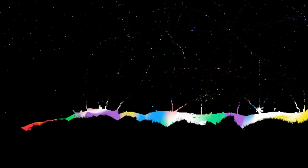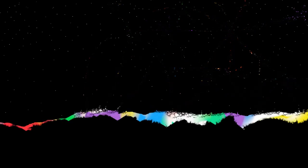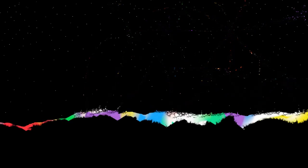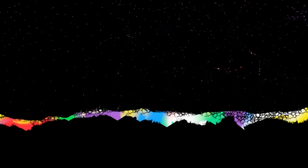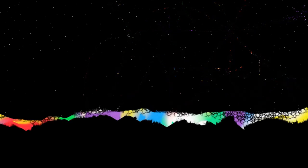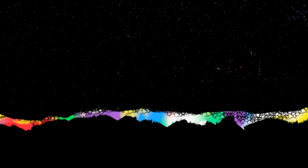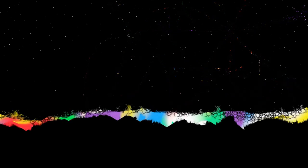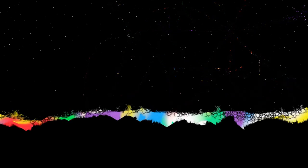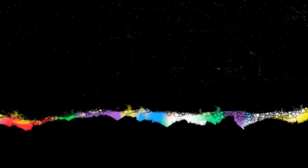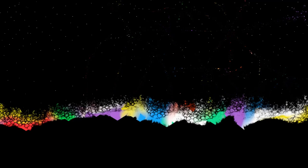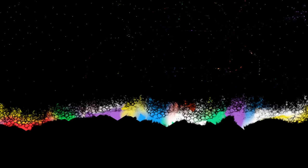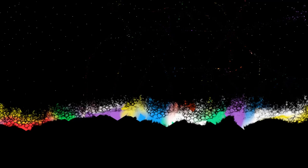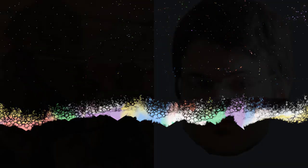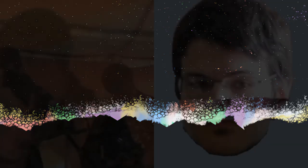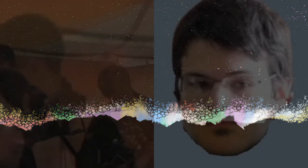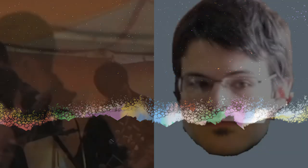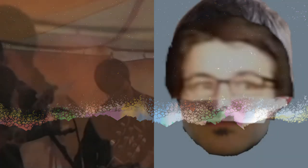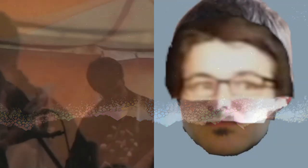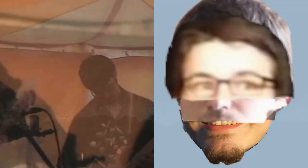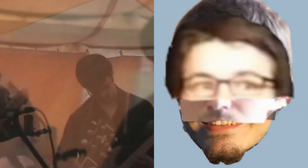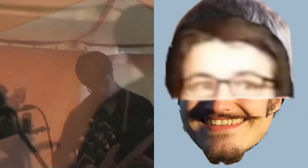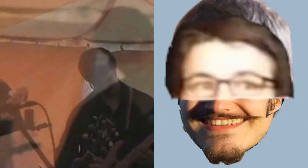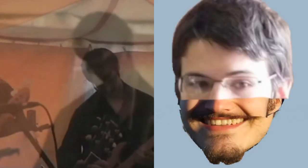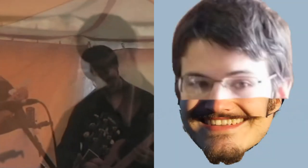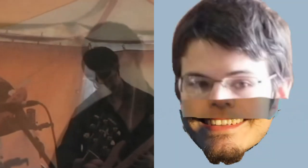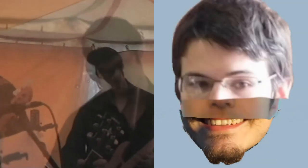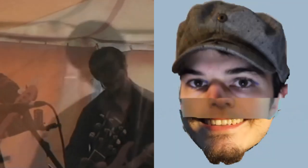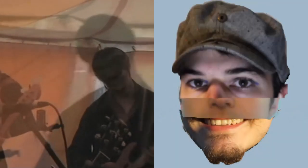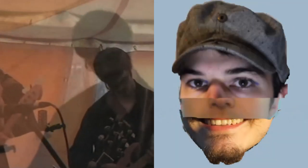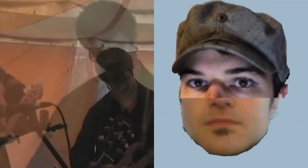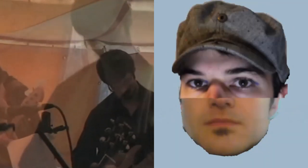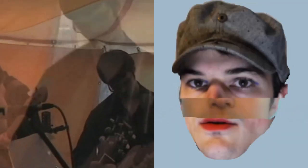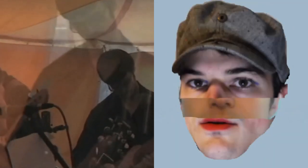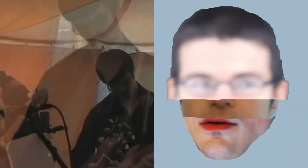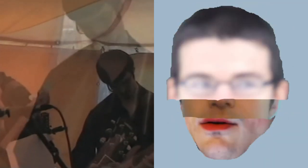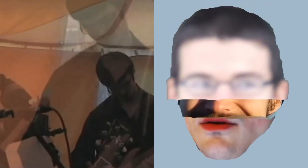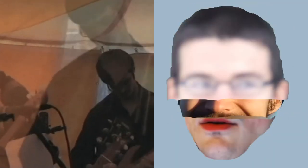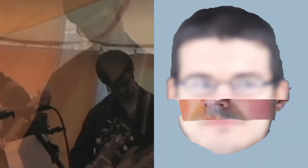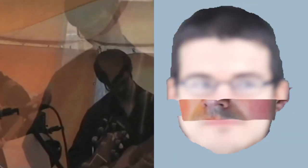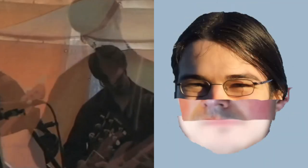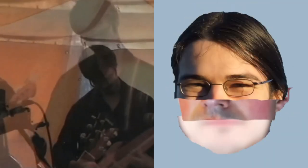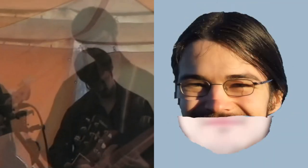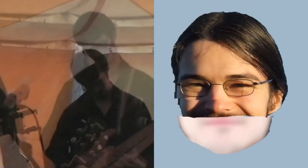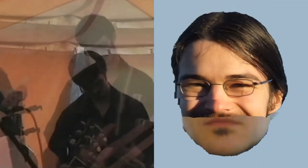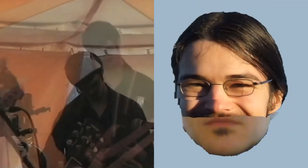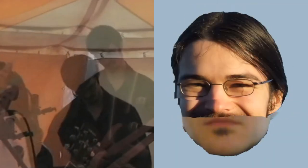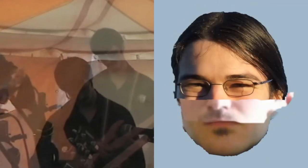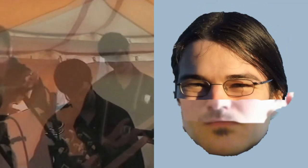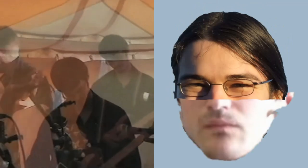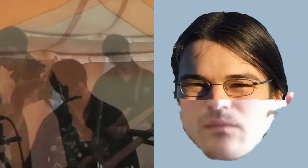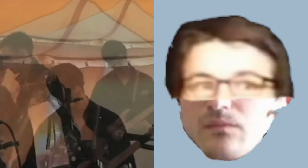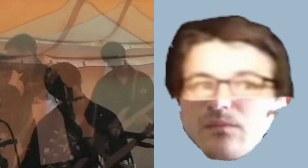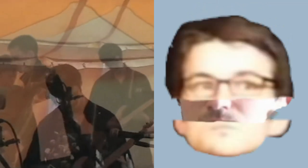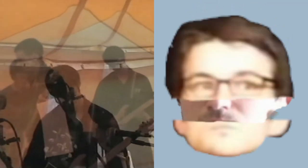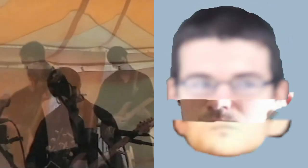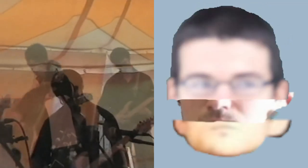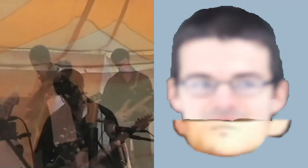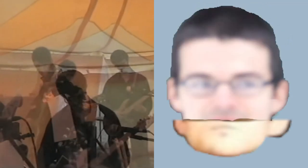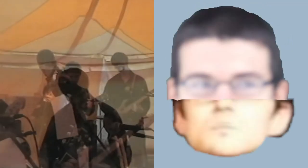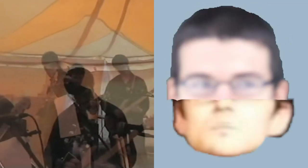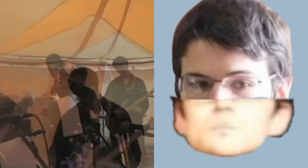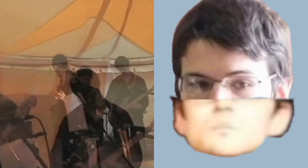everyone run down the street. Back when the world was pain, two pages just to explain